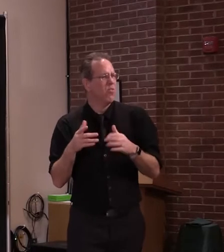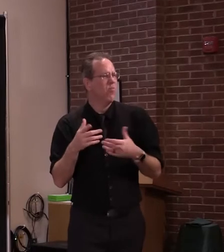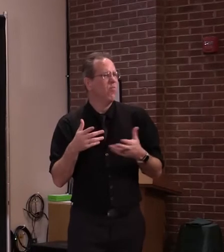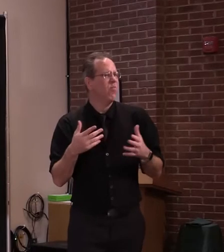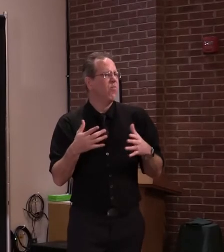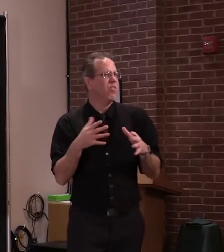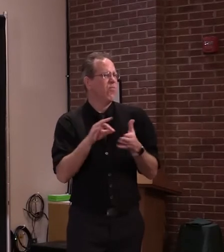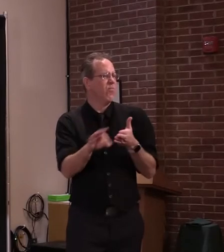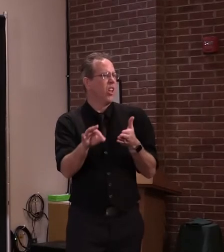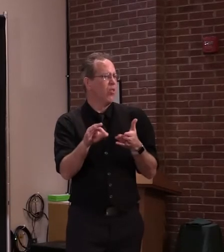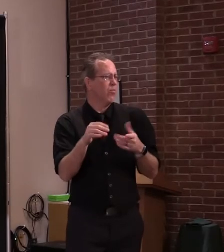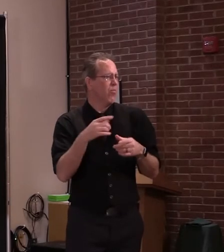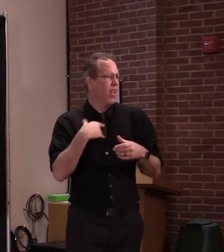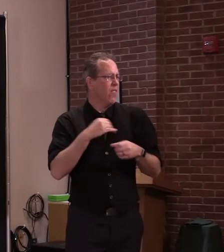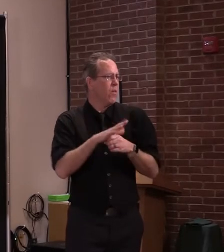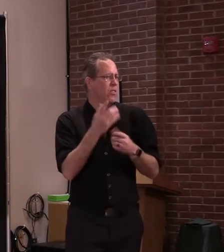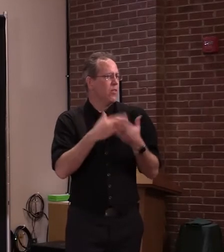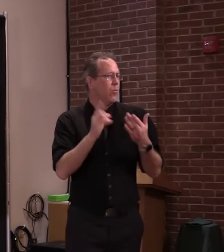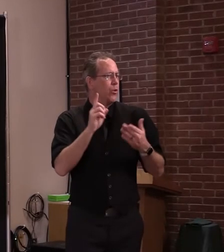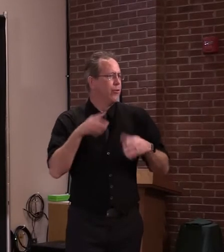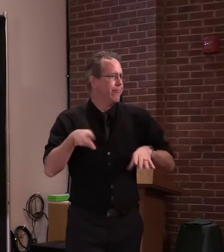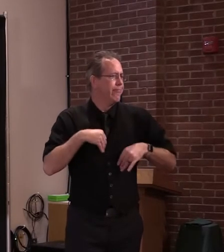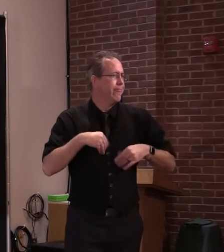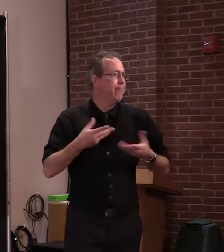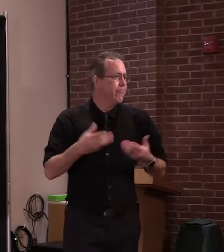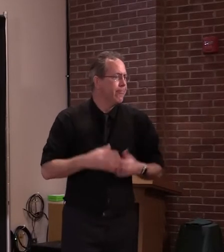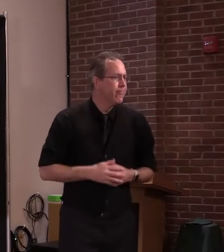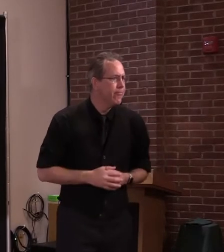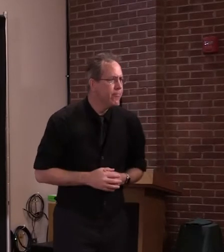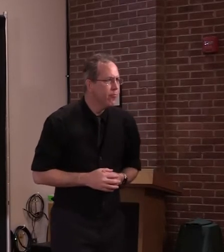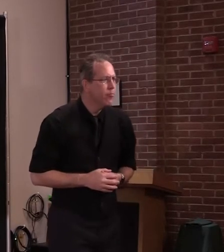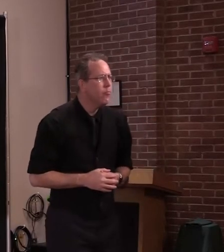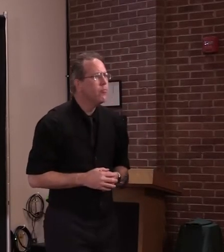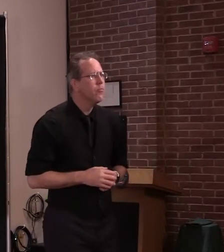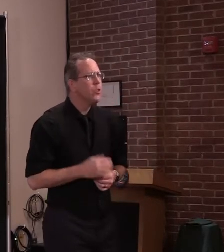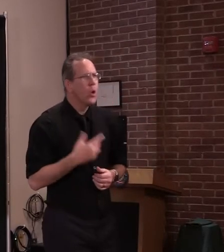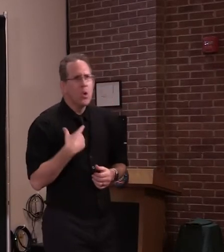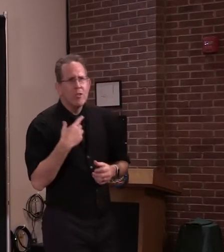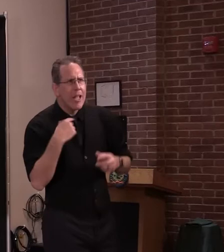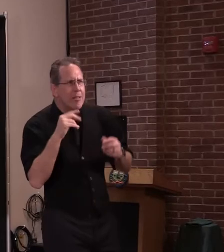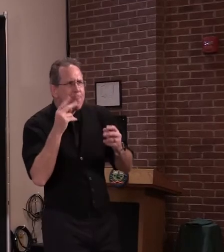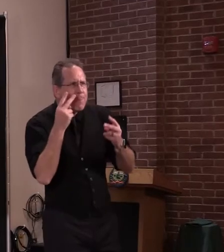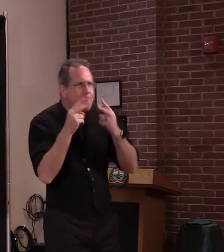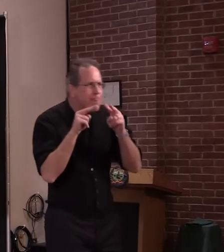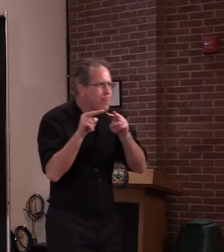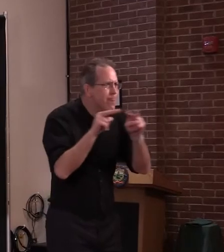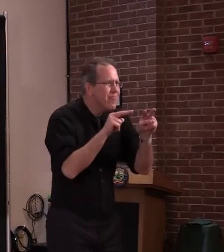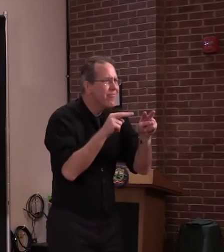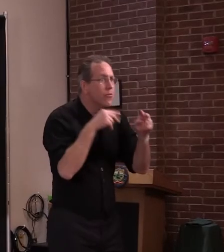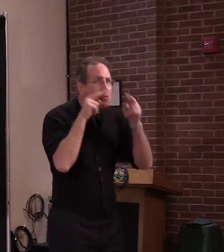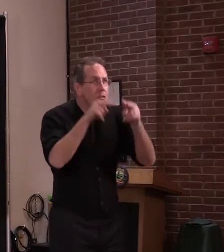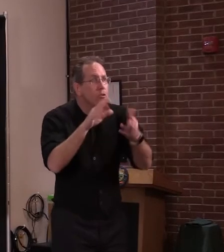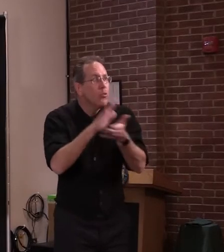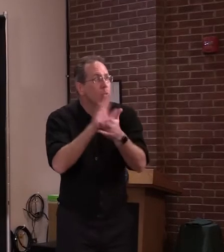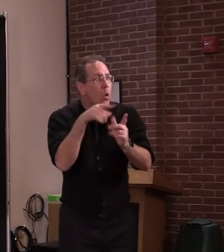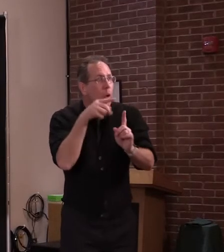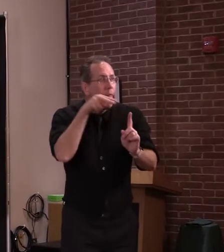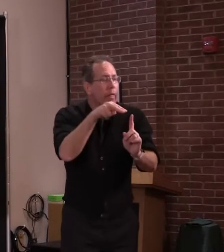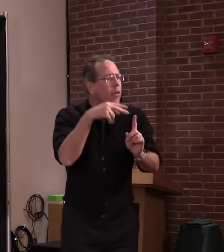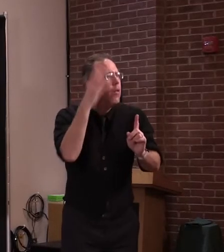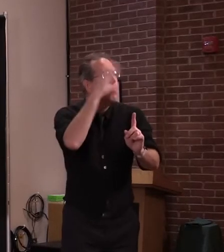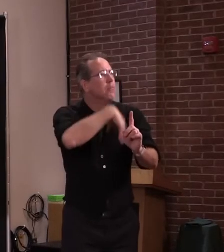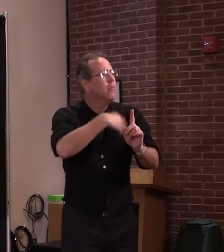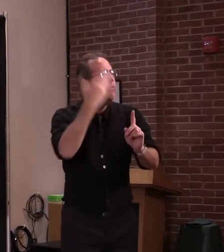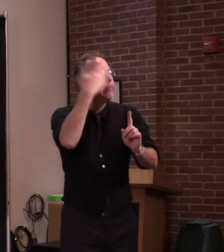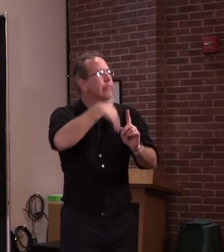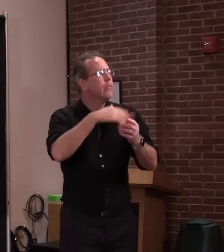contact tracing in schools, but not elsewhere. And so we should all assume that everywhere we go throughout